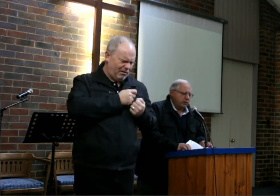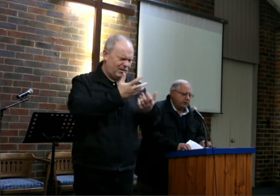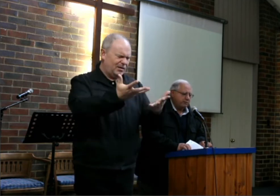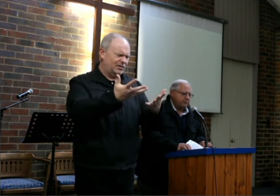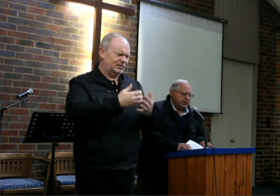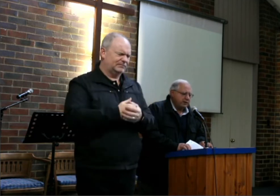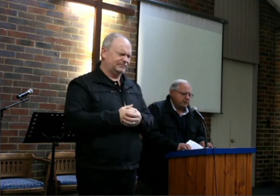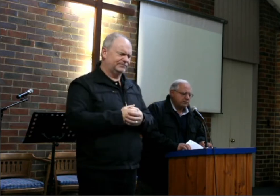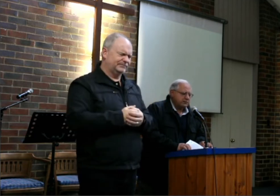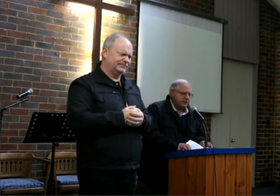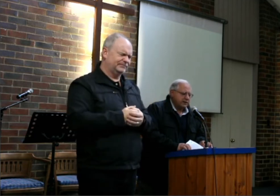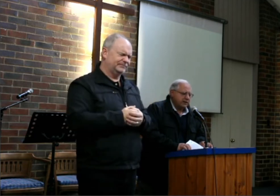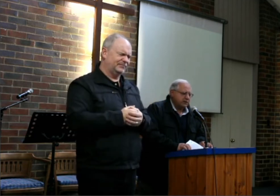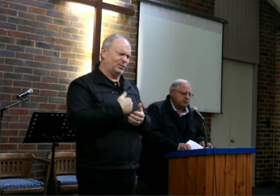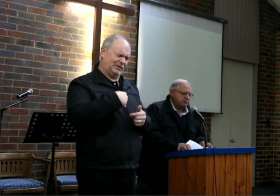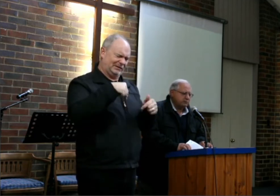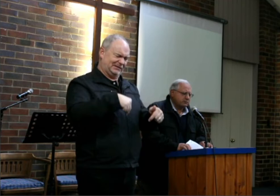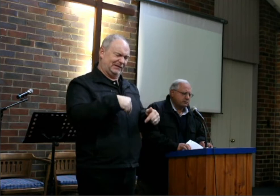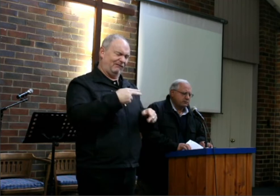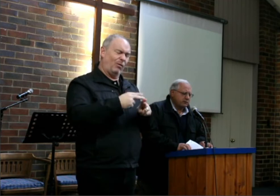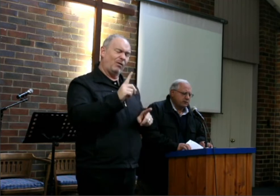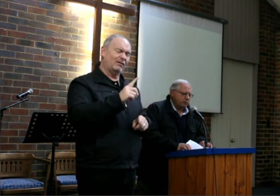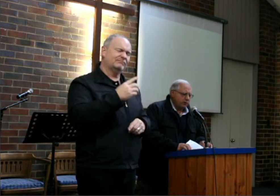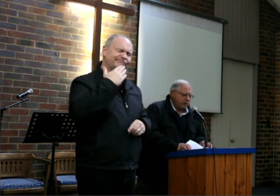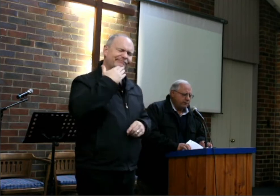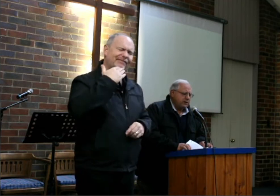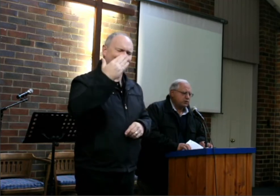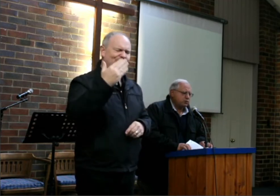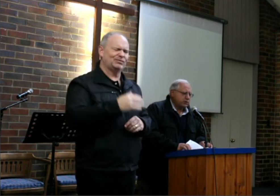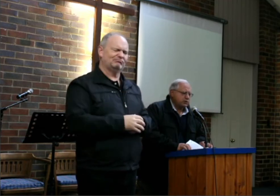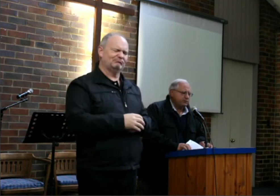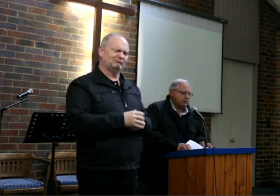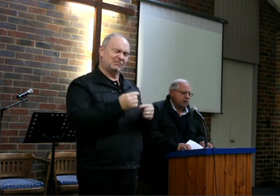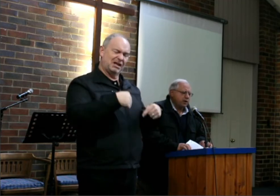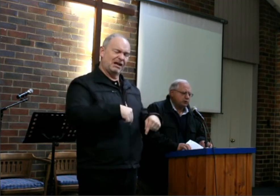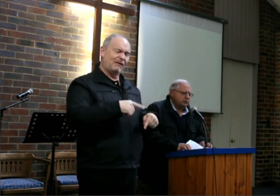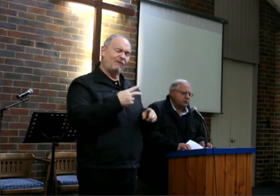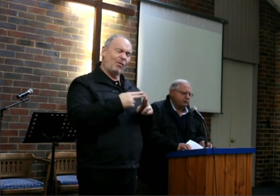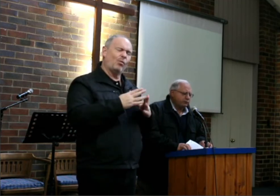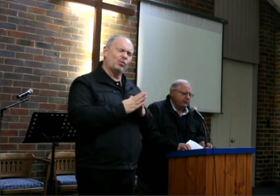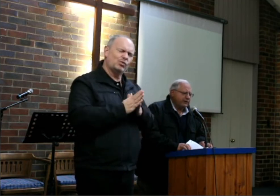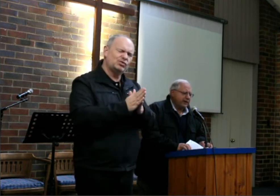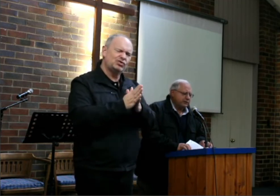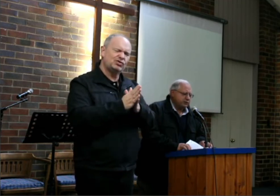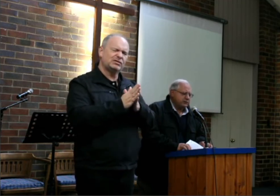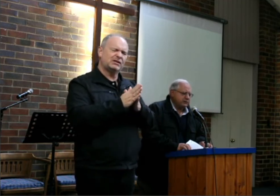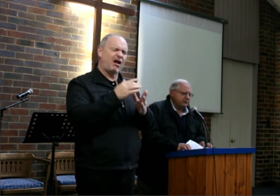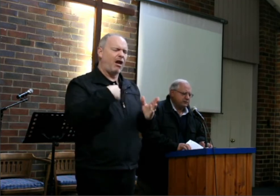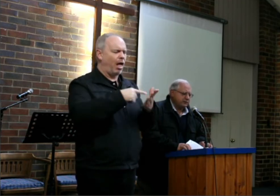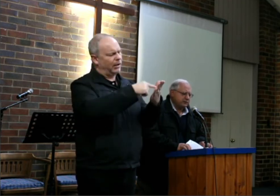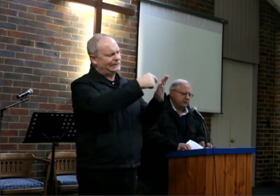We come here to say thank you. We come here to worship you, not fulfilling a